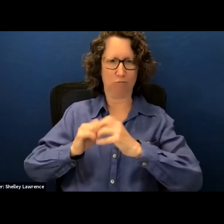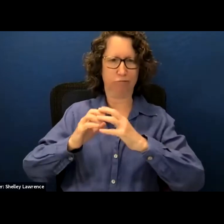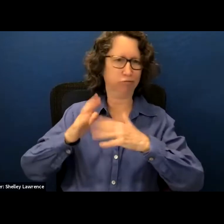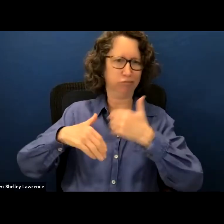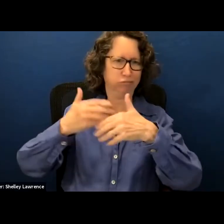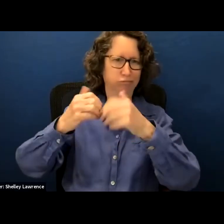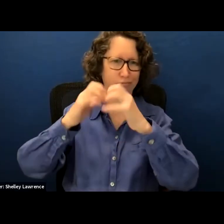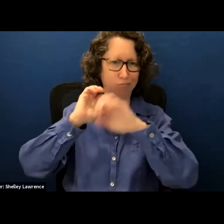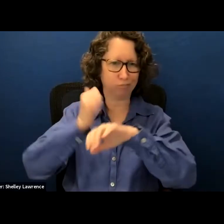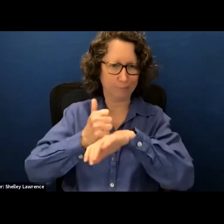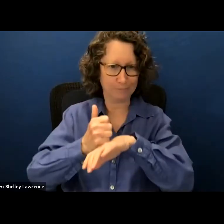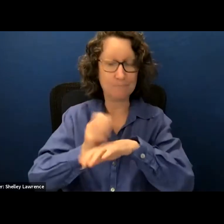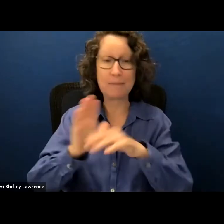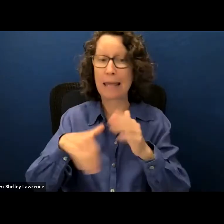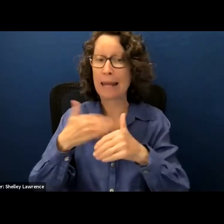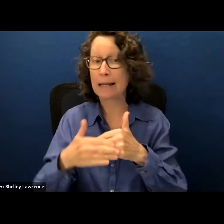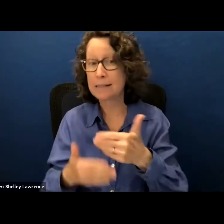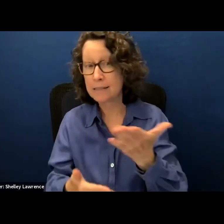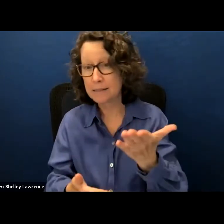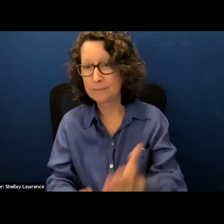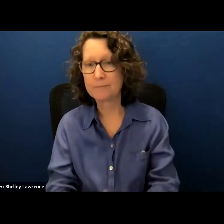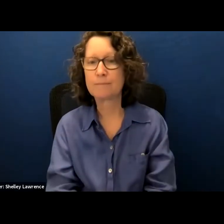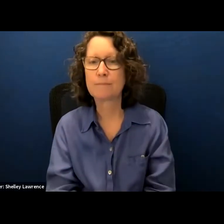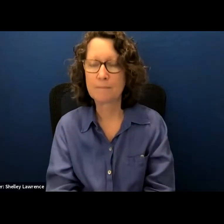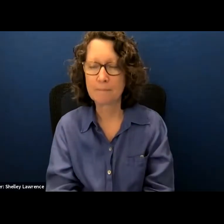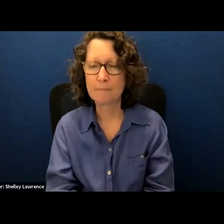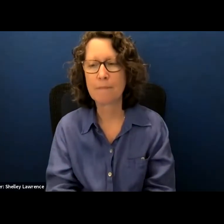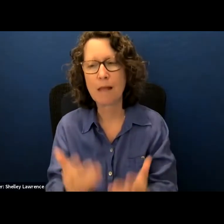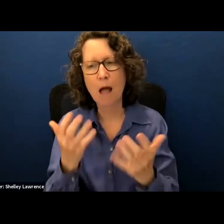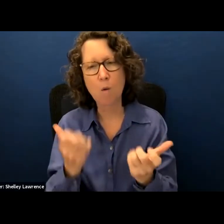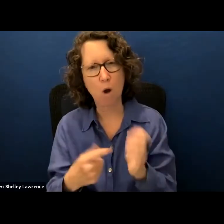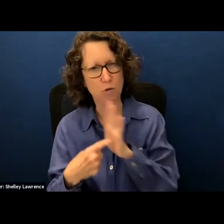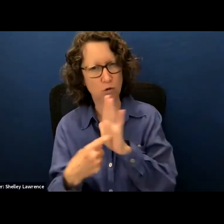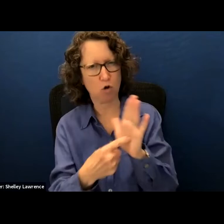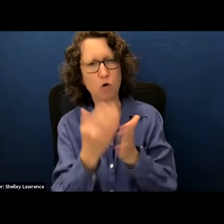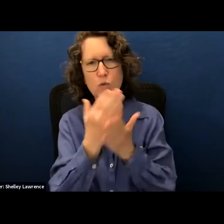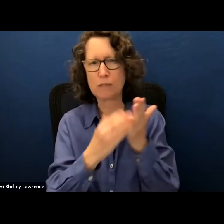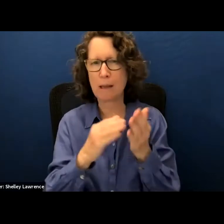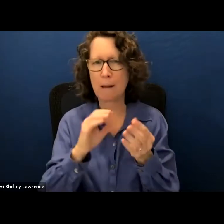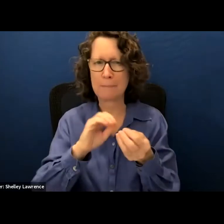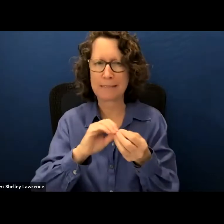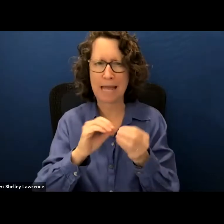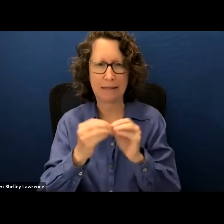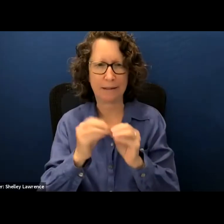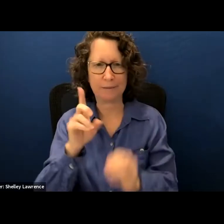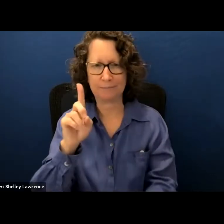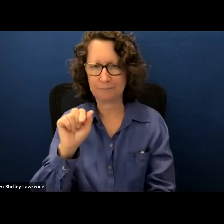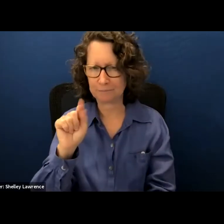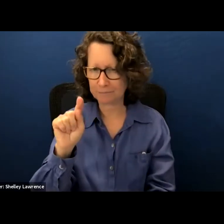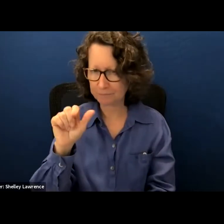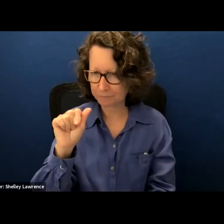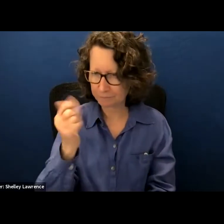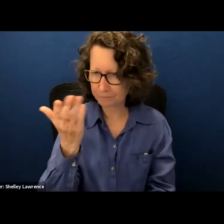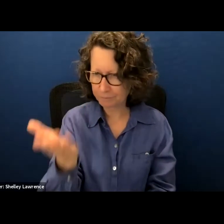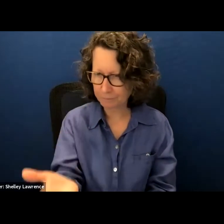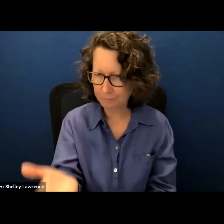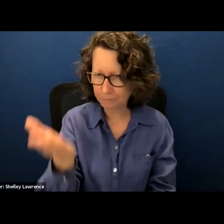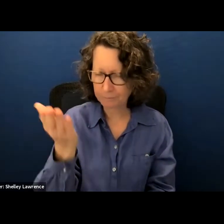Next slide, please. I do want to show you some data. And